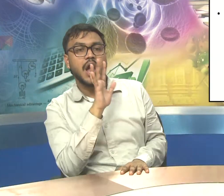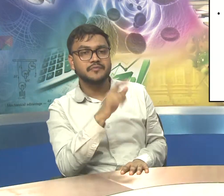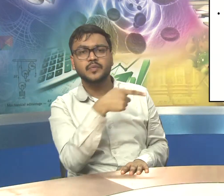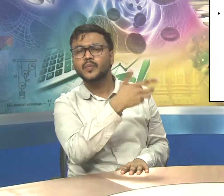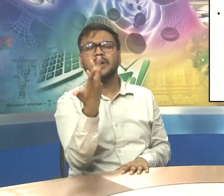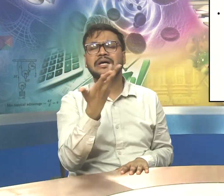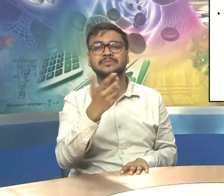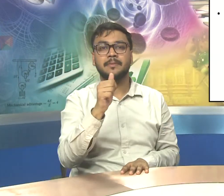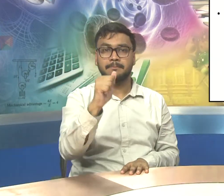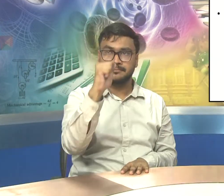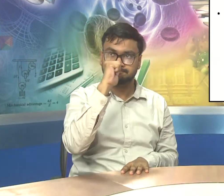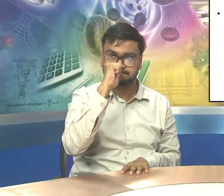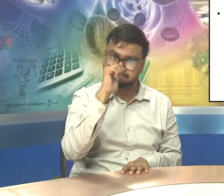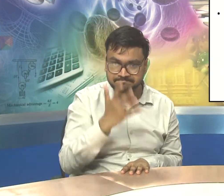complete languages.